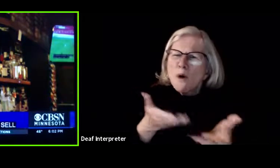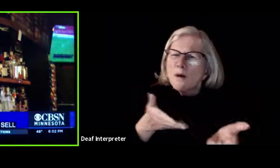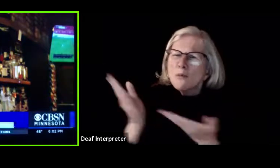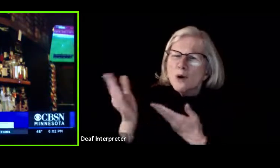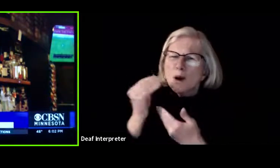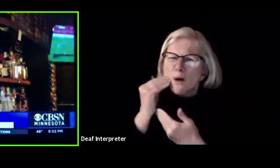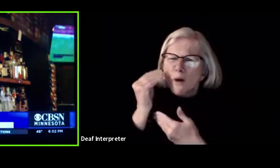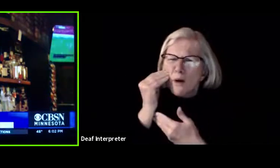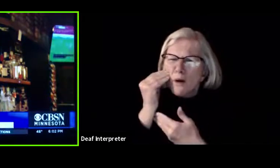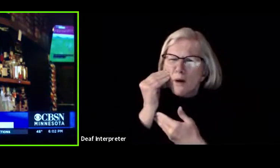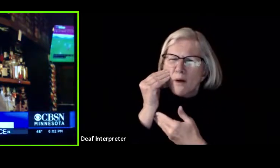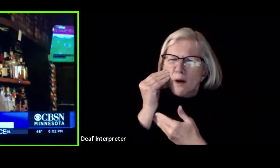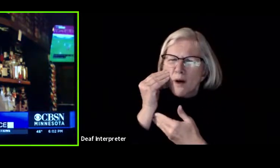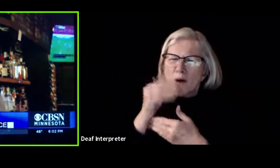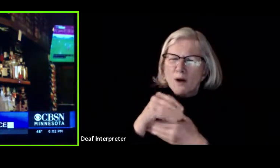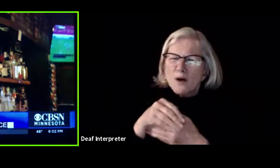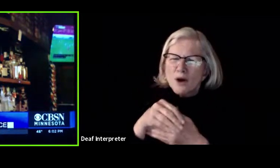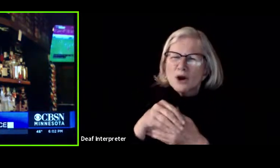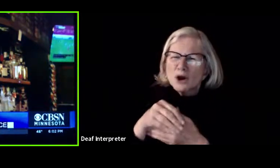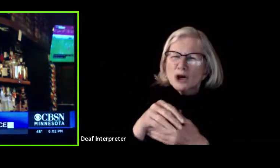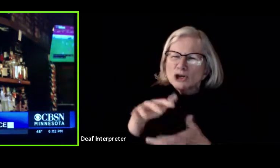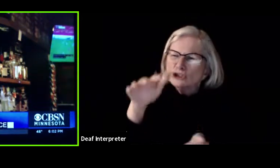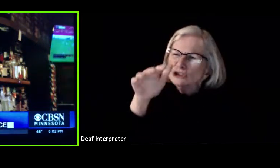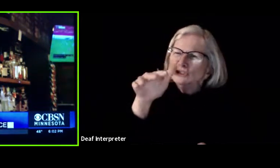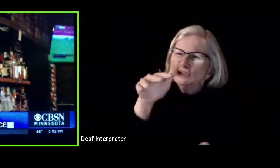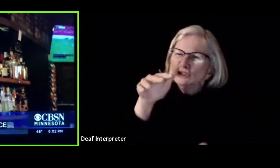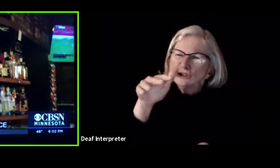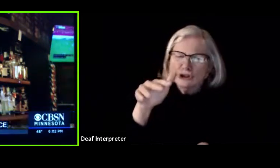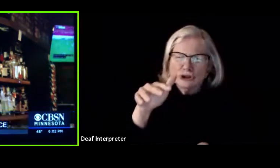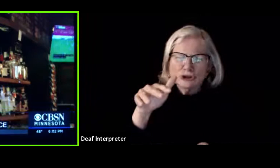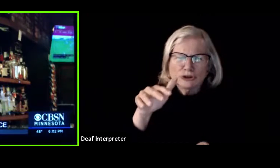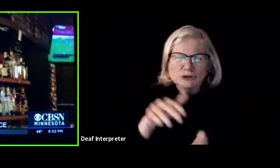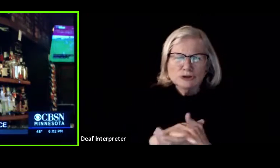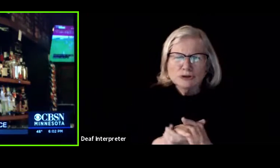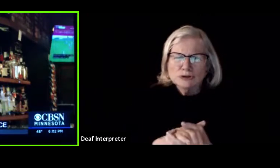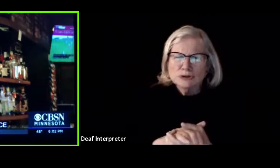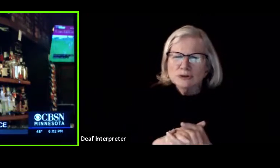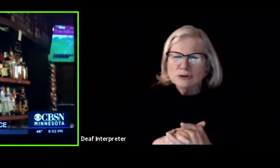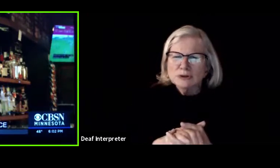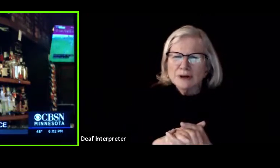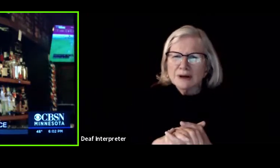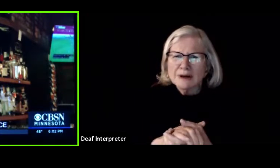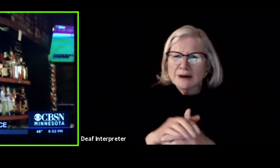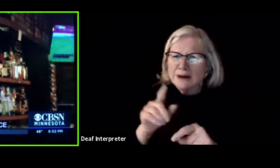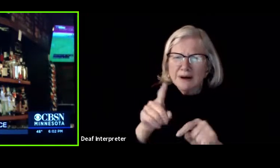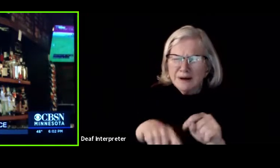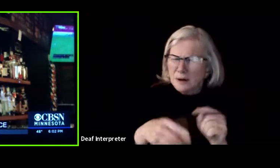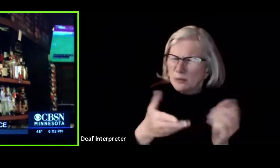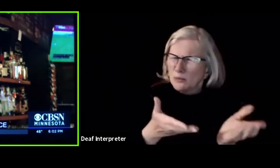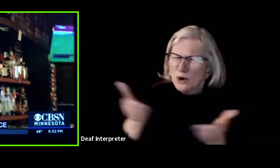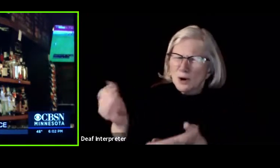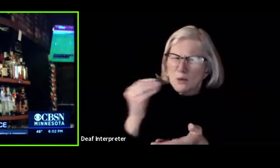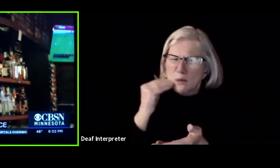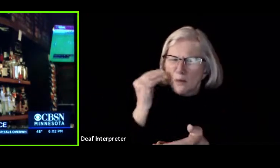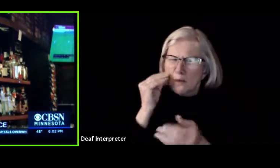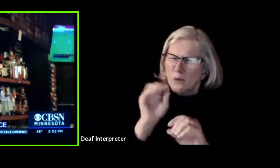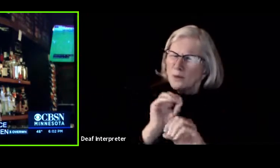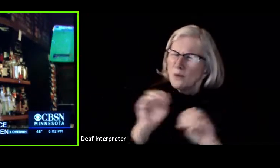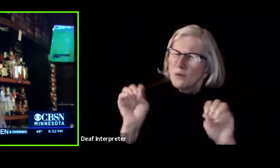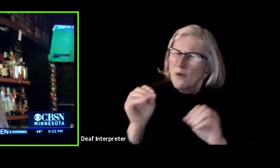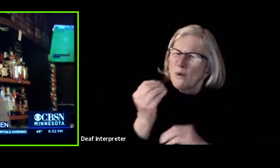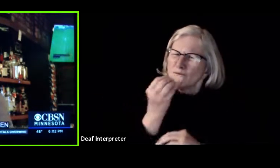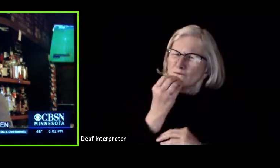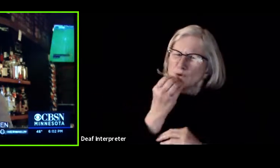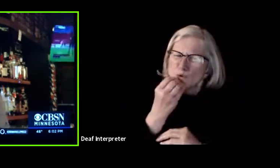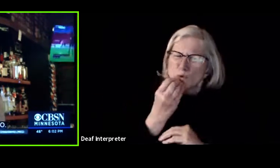It's been really tough because we've been able to do takeout even while we're open, and getting people to kind of think about this as their local